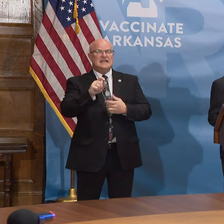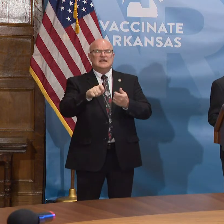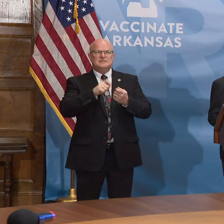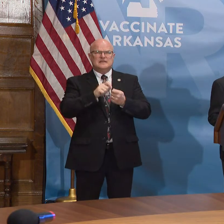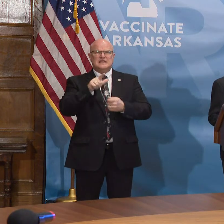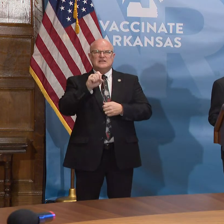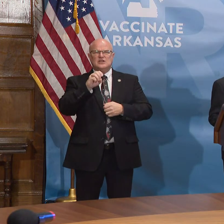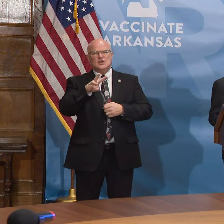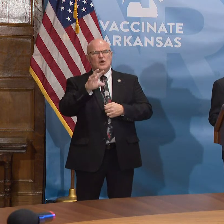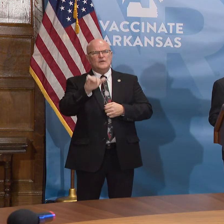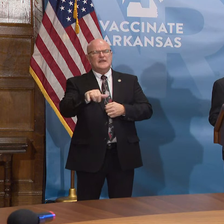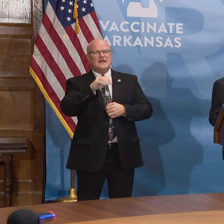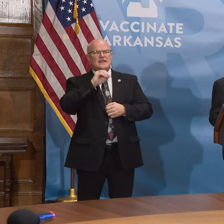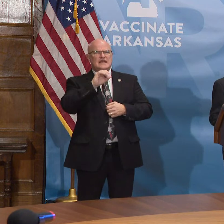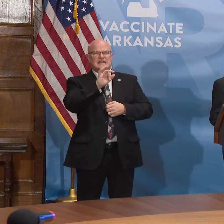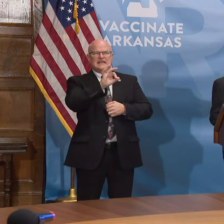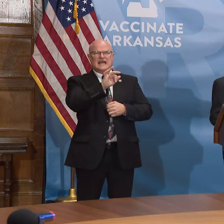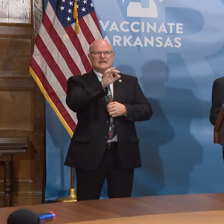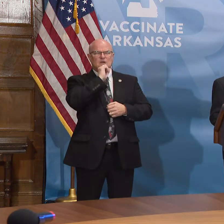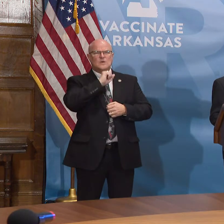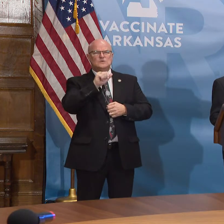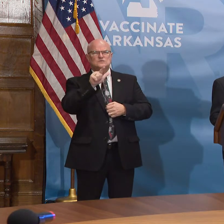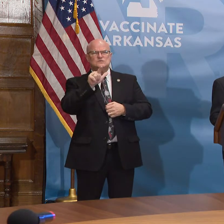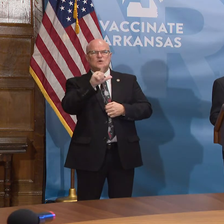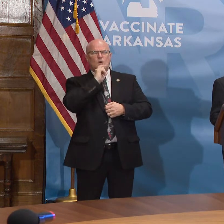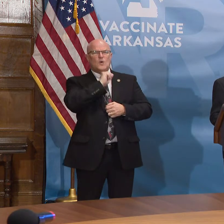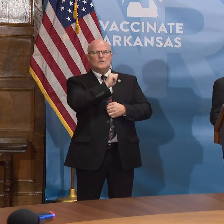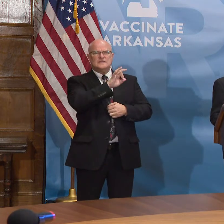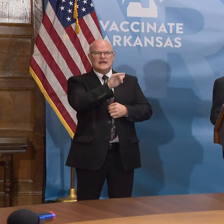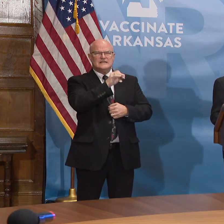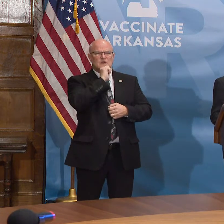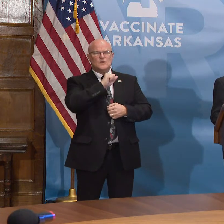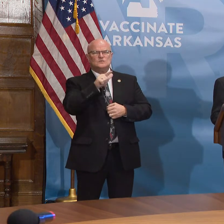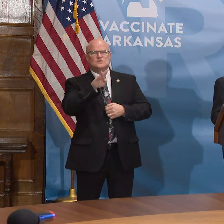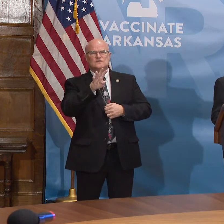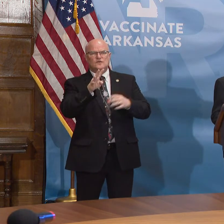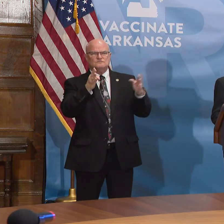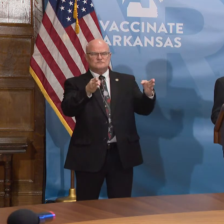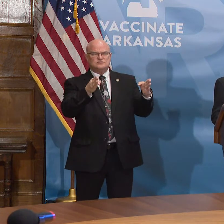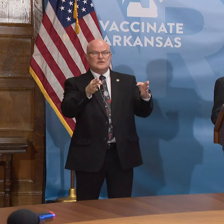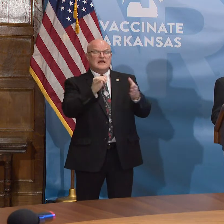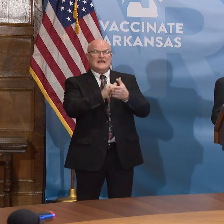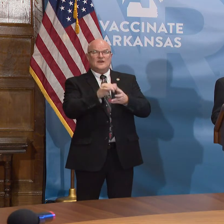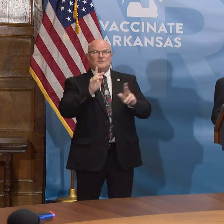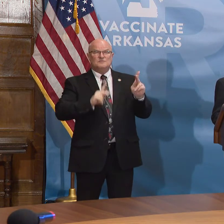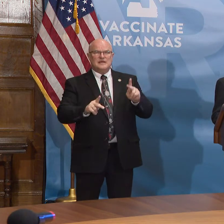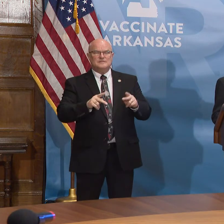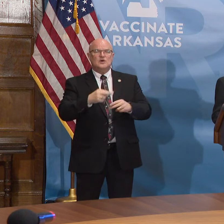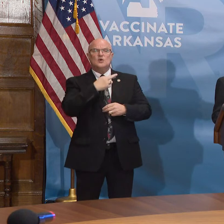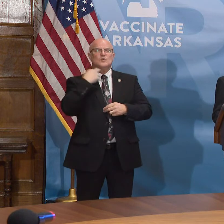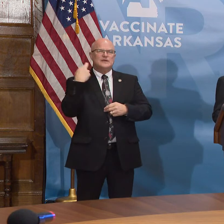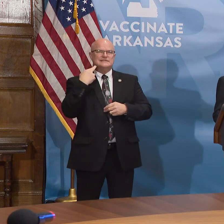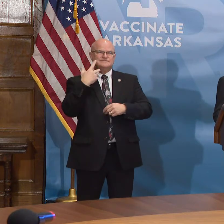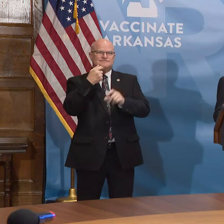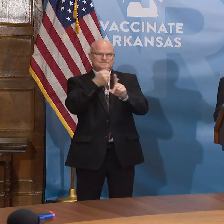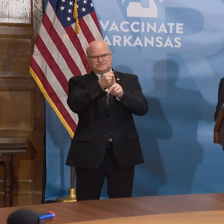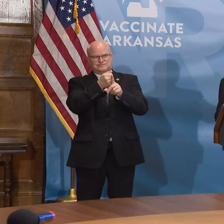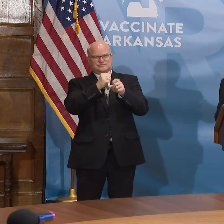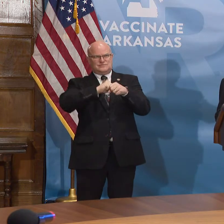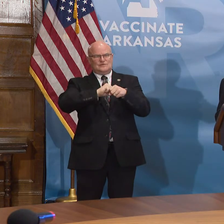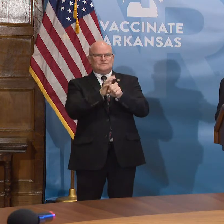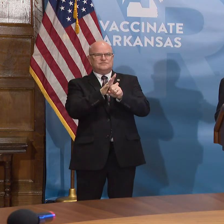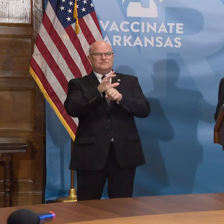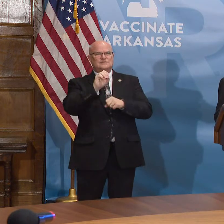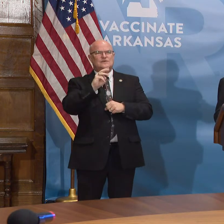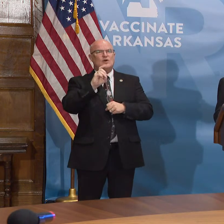low in that 19 to 24-year-old age group. Those individuals are at greater risk for becoming infected with the